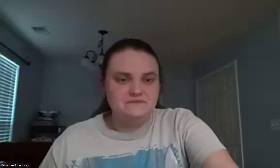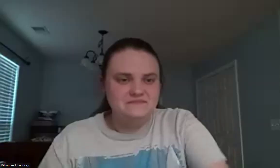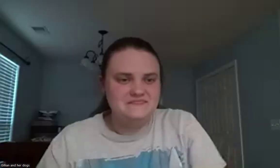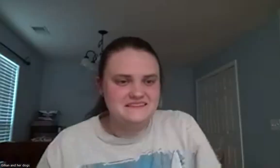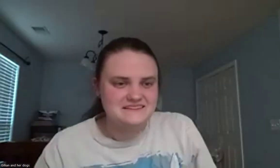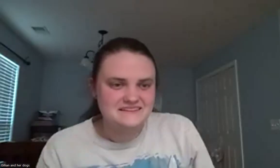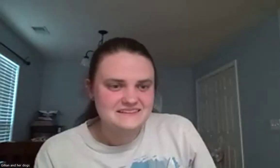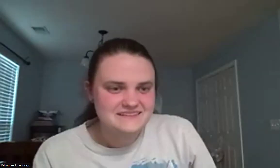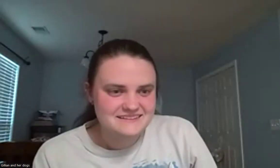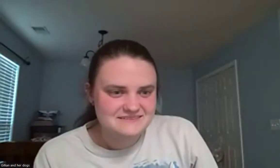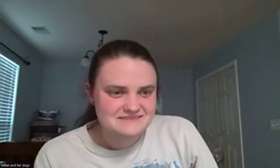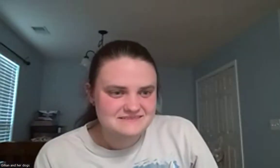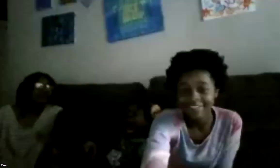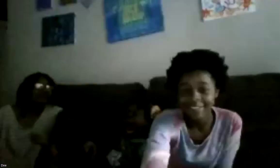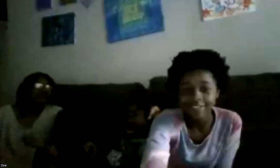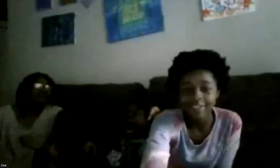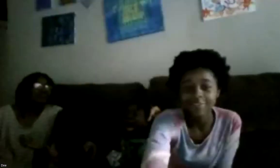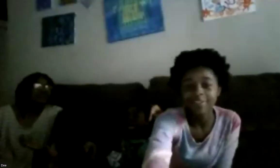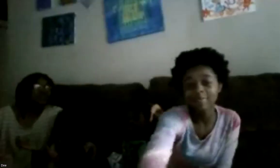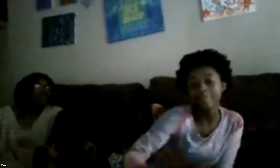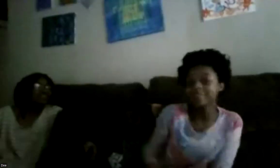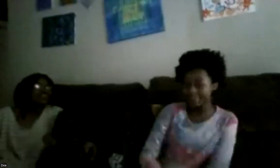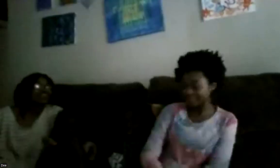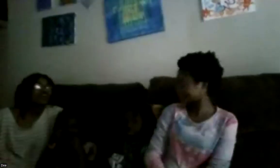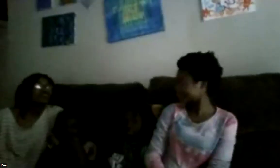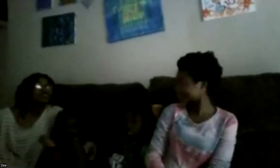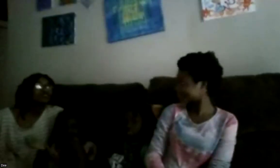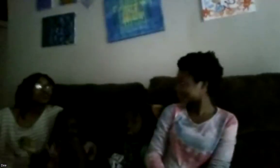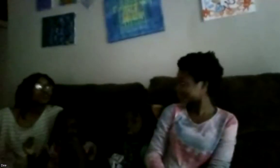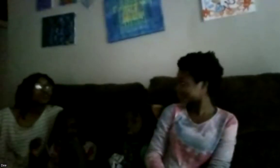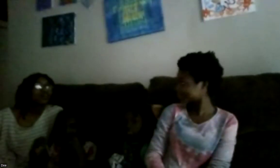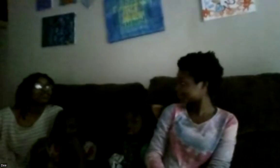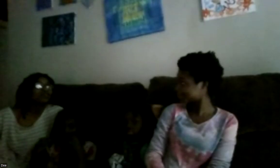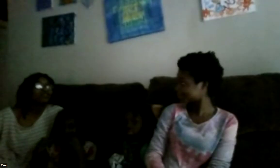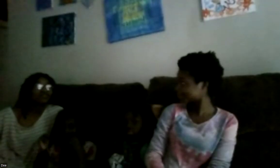see D. Yes. Hold on, you're not muted. So I know there are